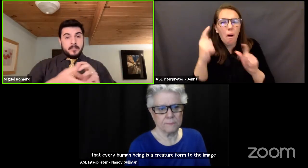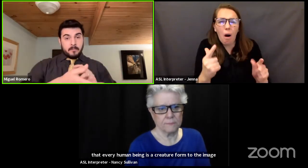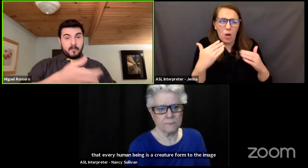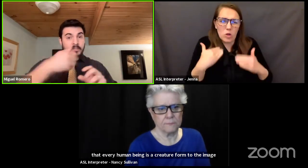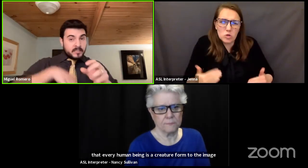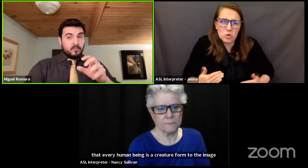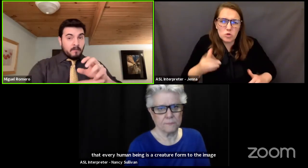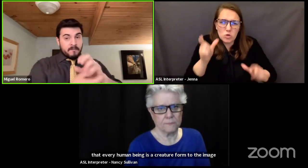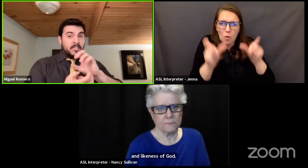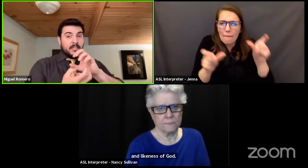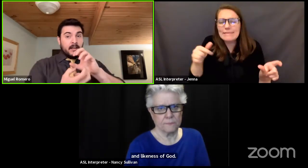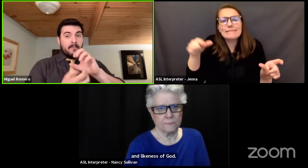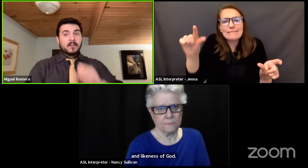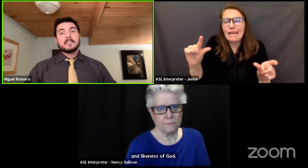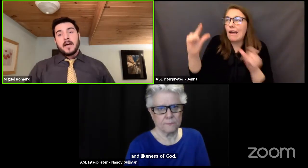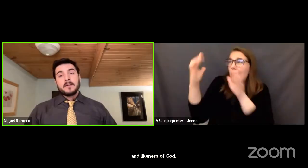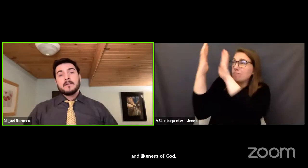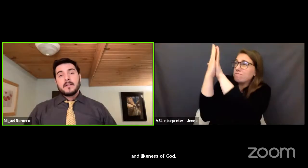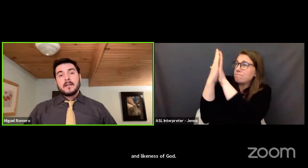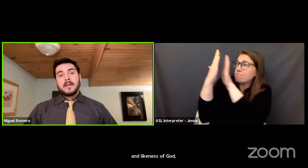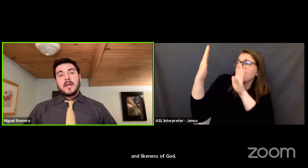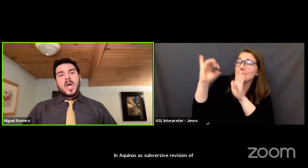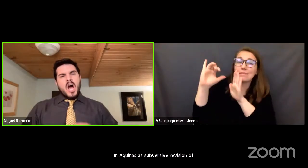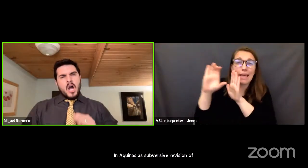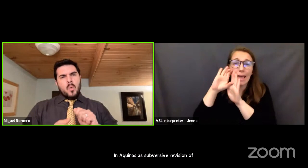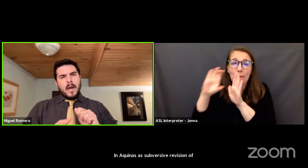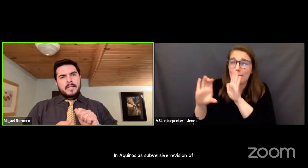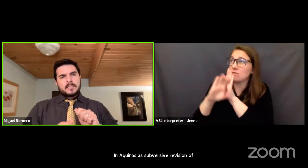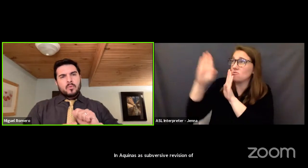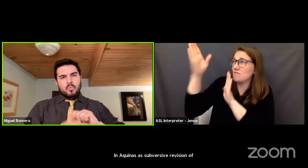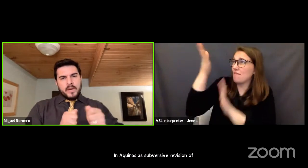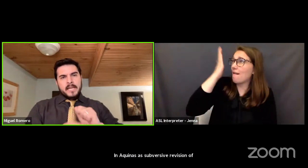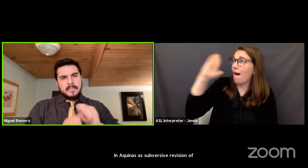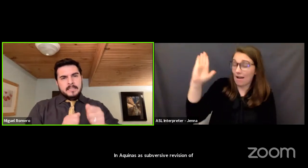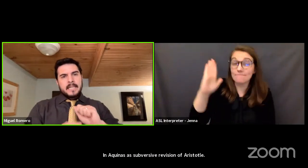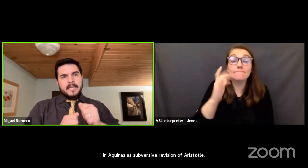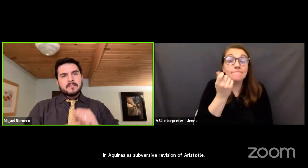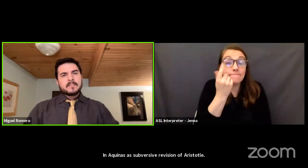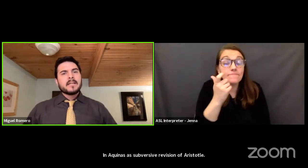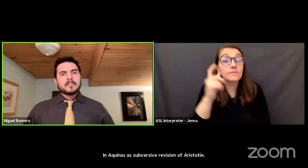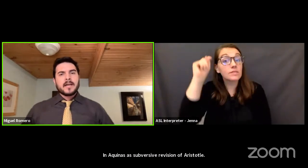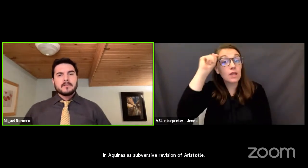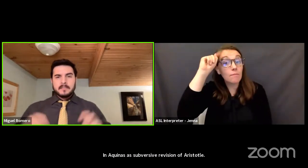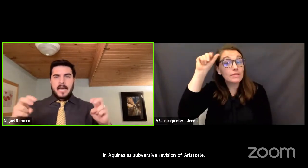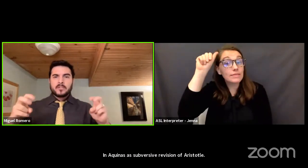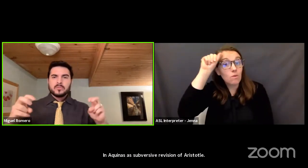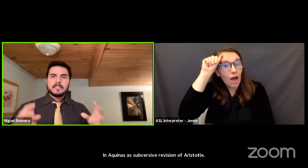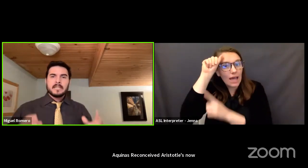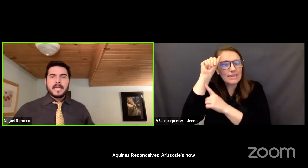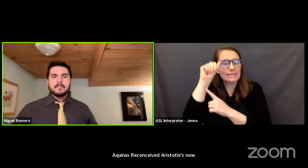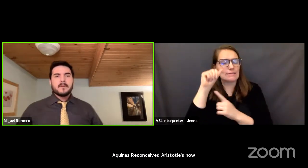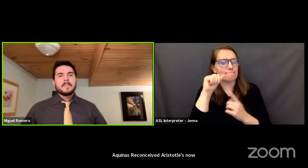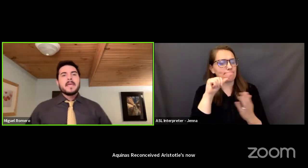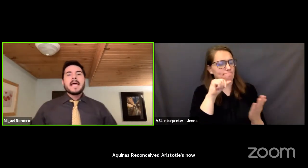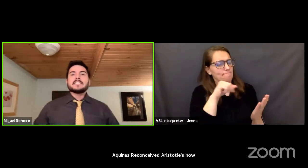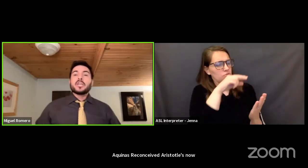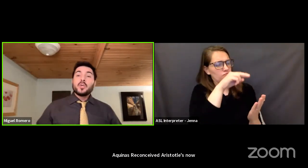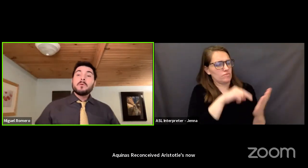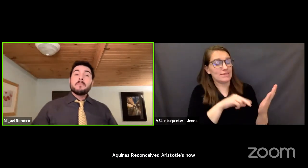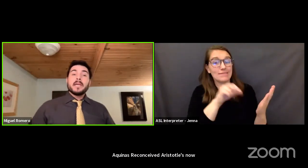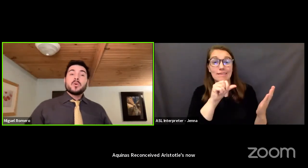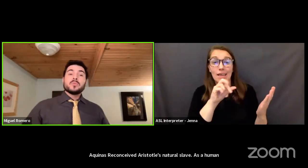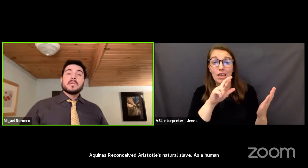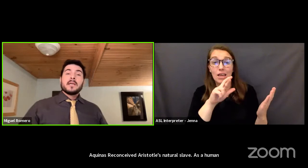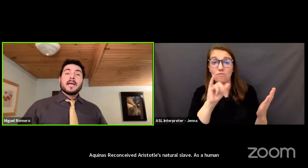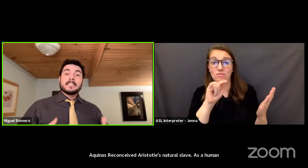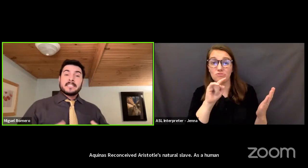Aquinas's subversive revision of Aristotle, Aquinas reconceives Aristotle's natural slave as a